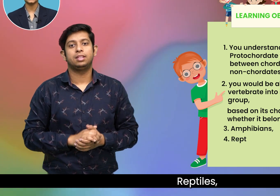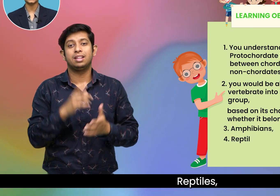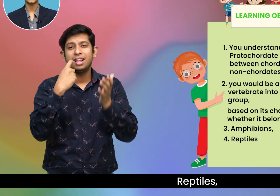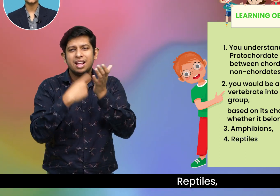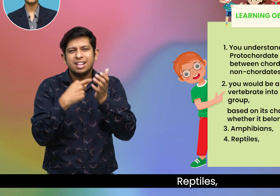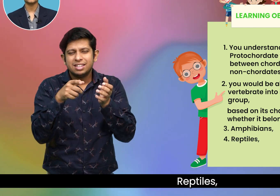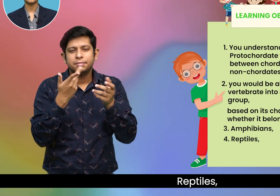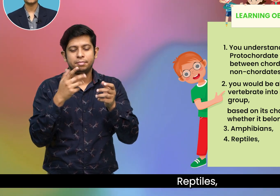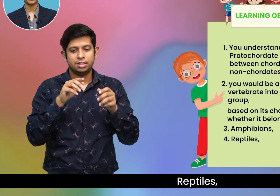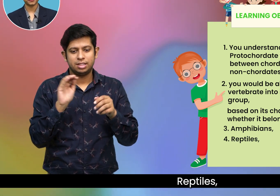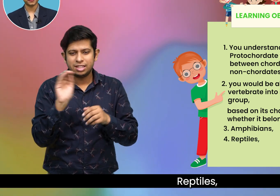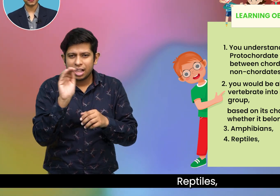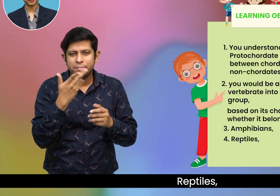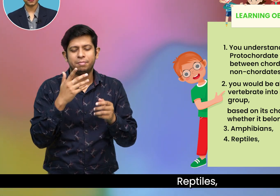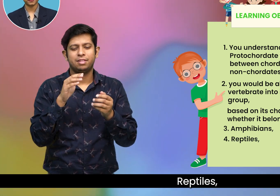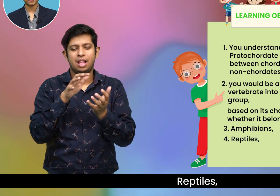reptiles,